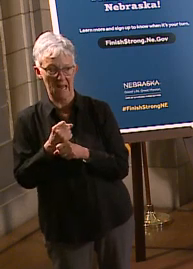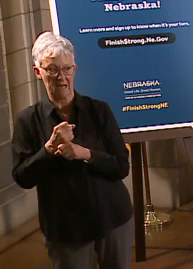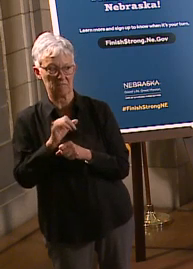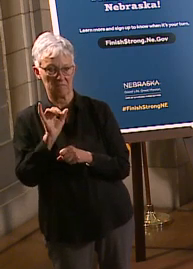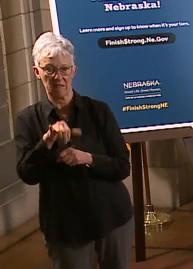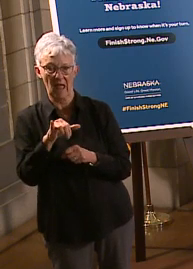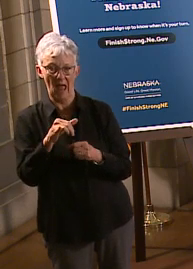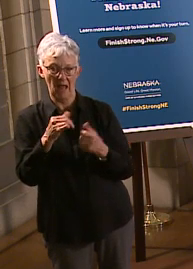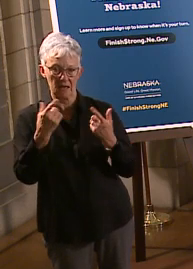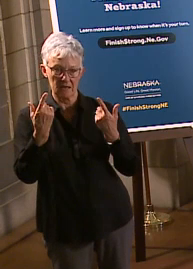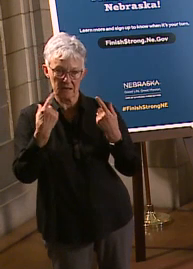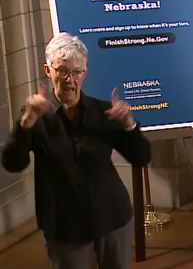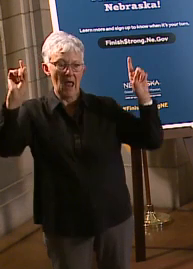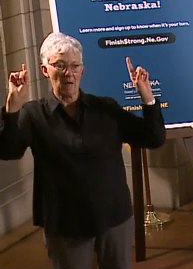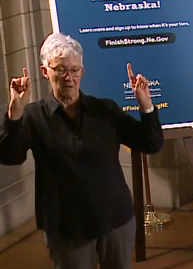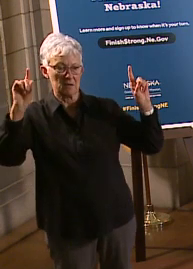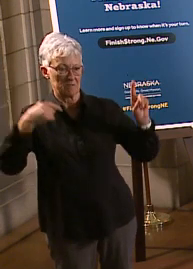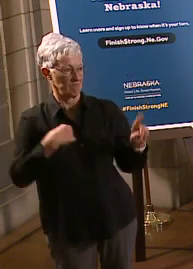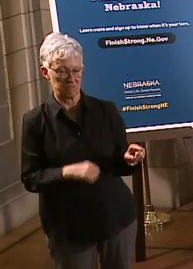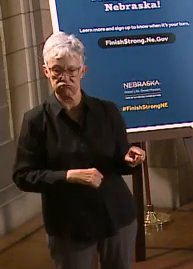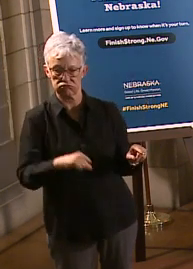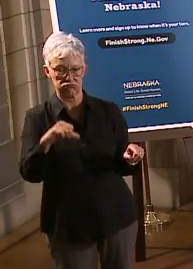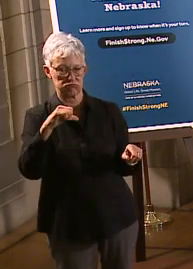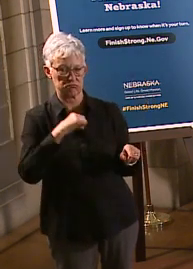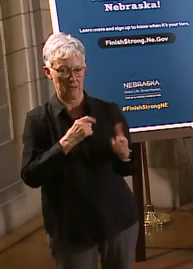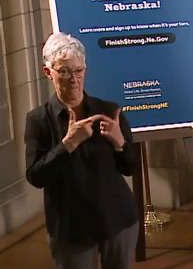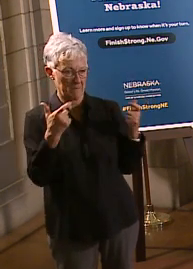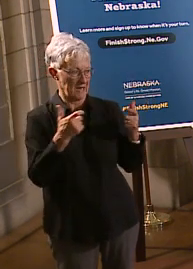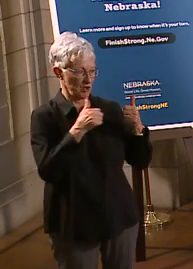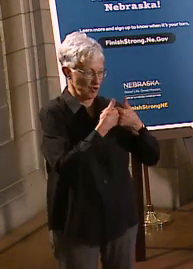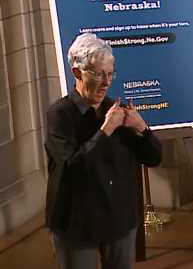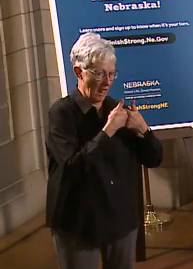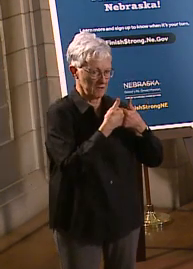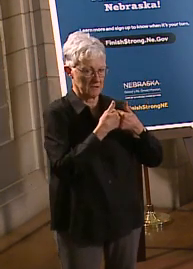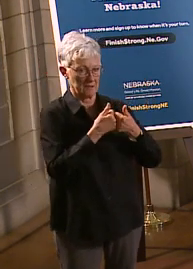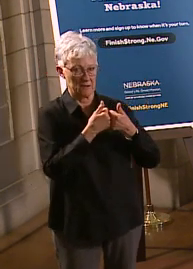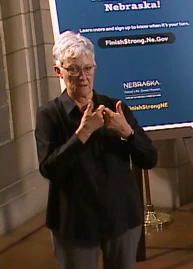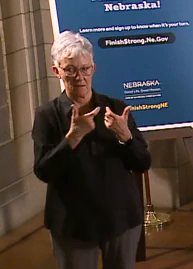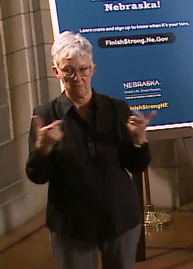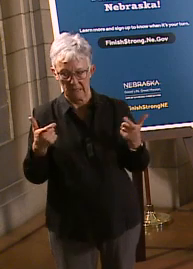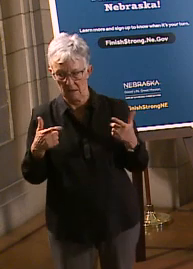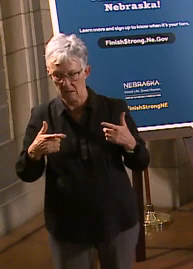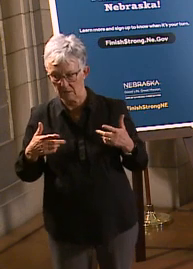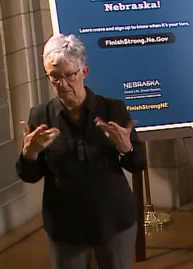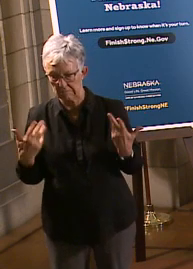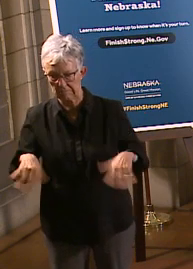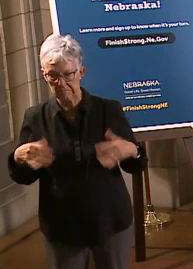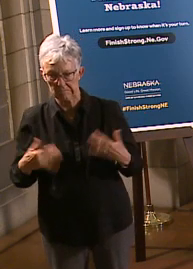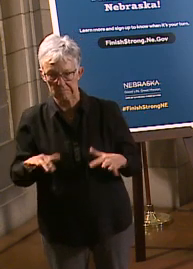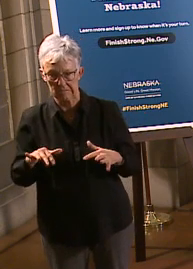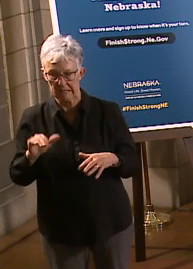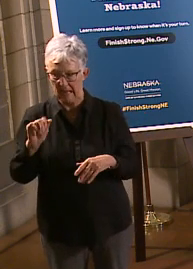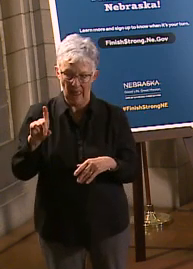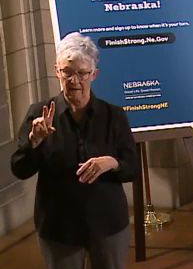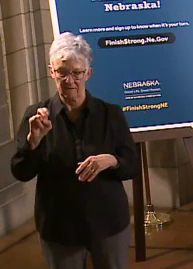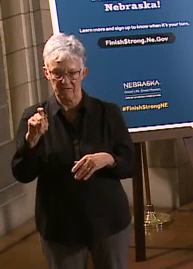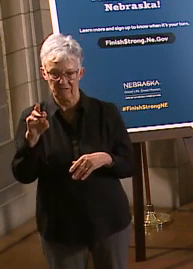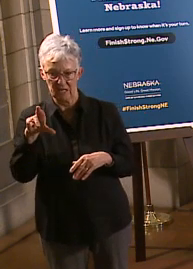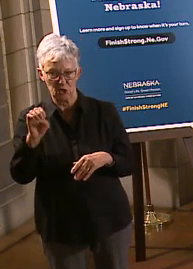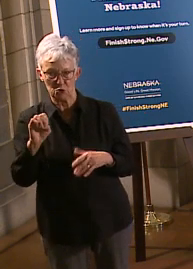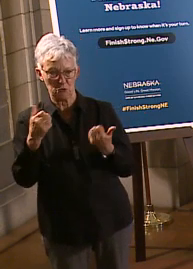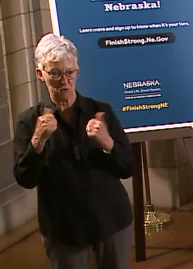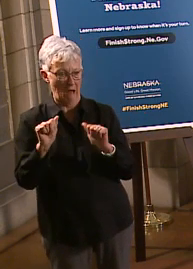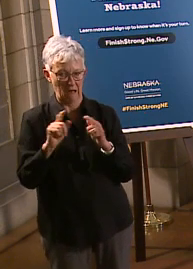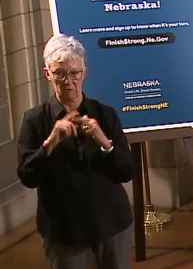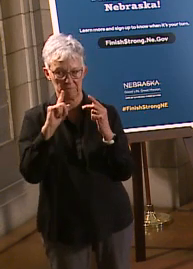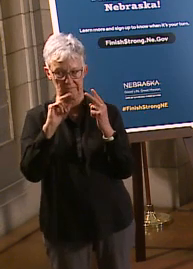been a huge challenge, a huge adventure, but I think it really shows what people can achieve when we stand up to those